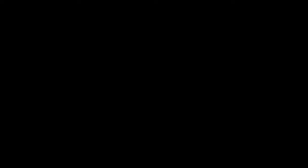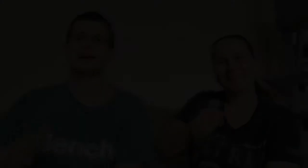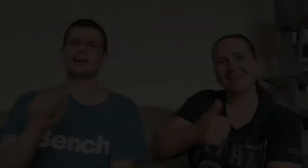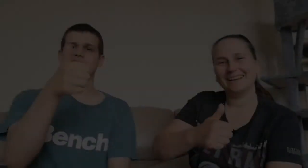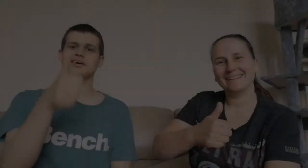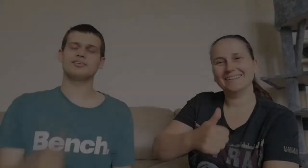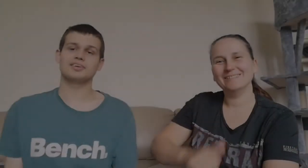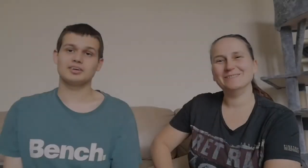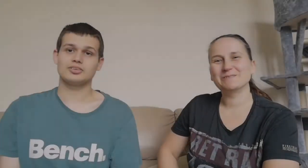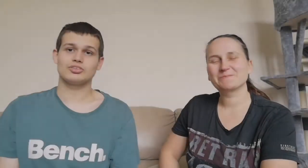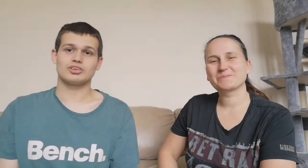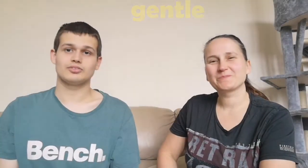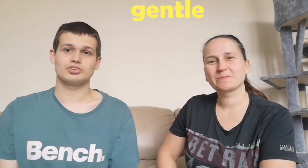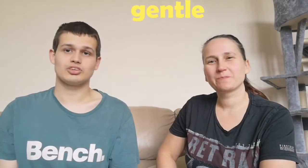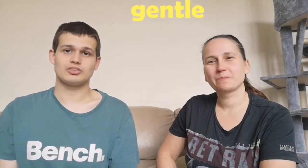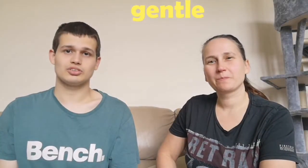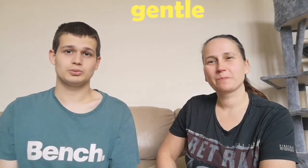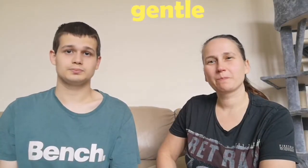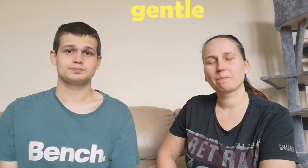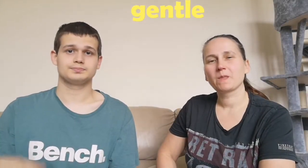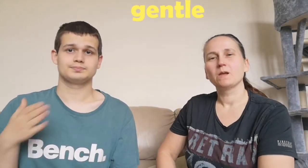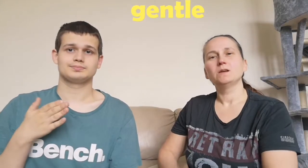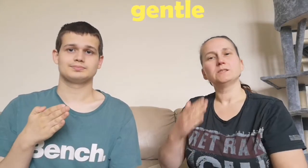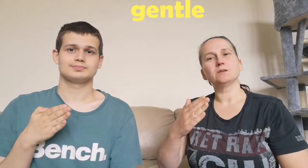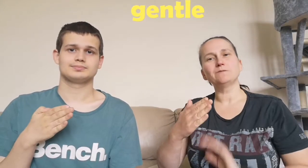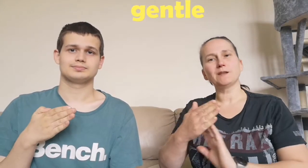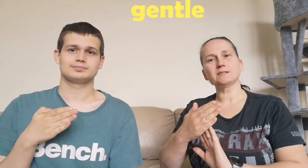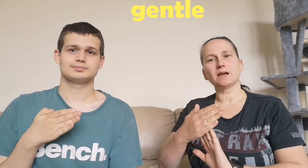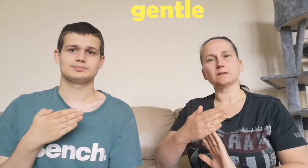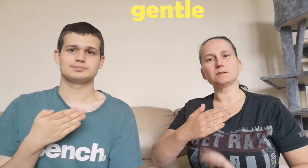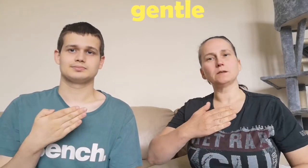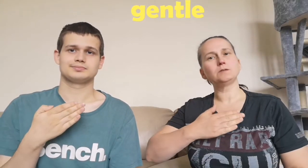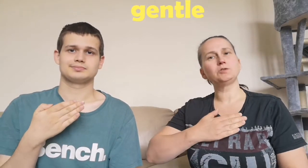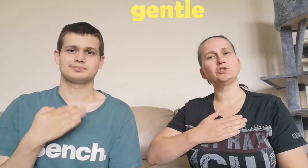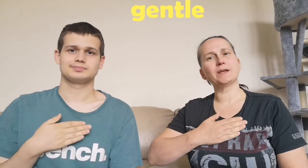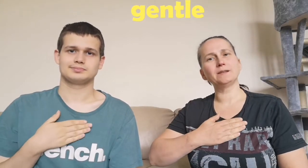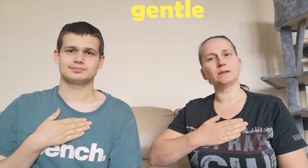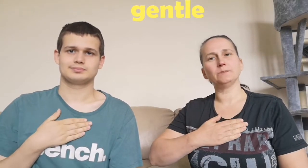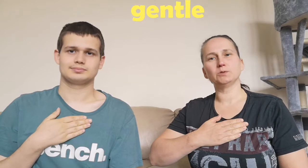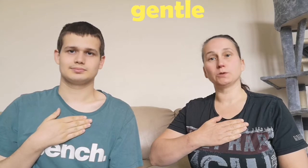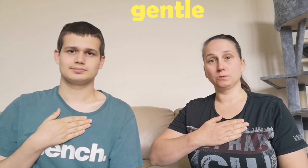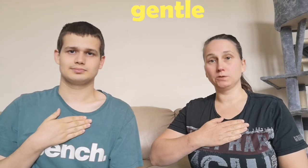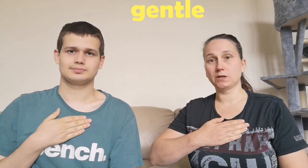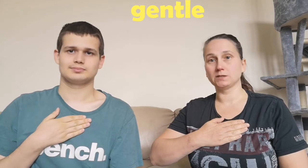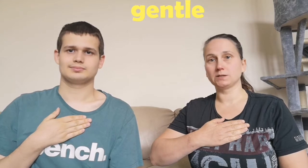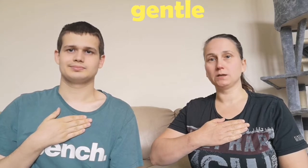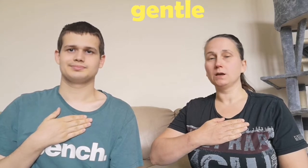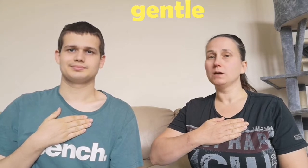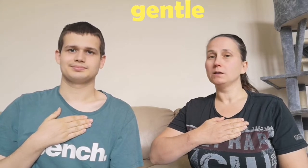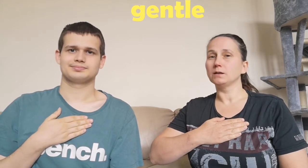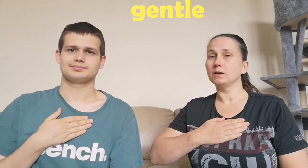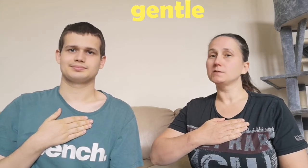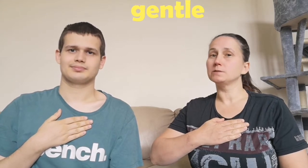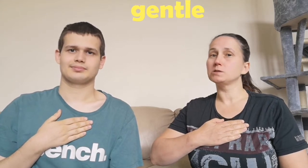Hello! Go do sign for gentle. Take your flat hand and gently put it on your chest. Now you have to do it